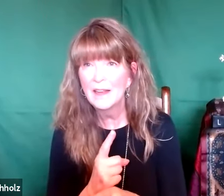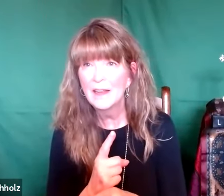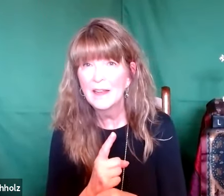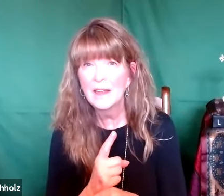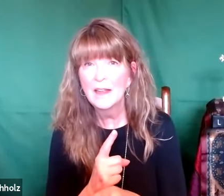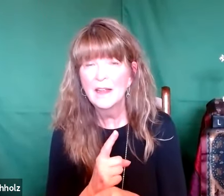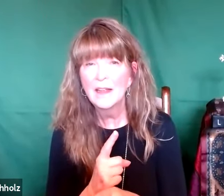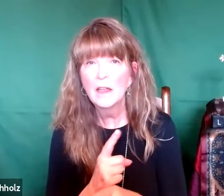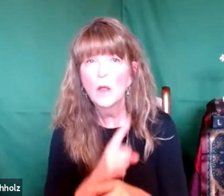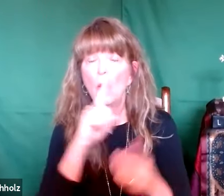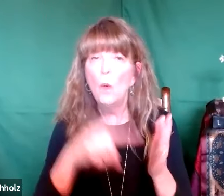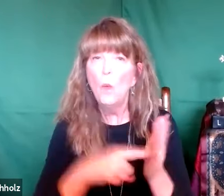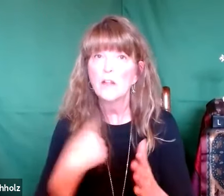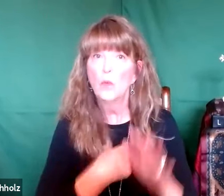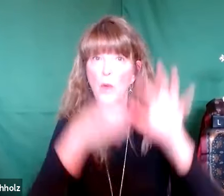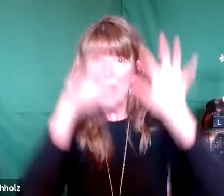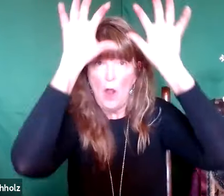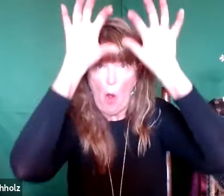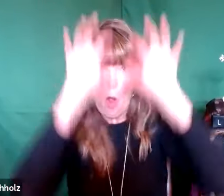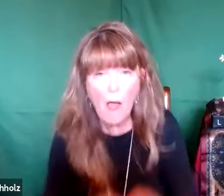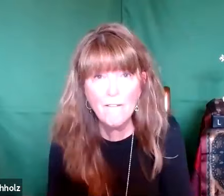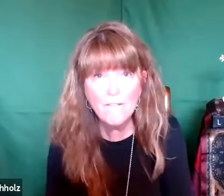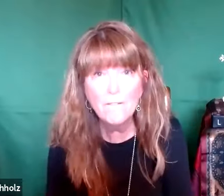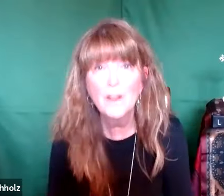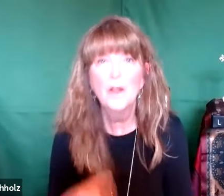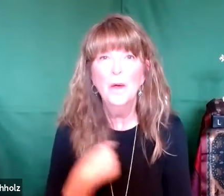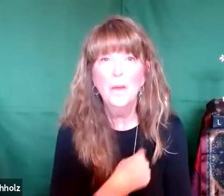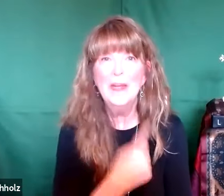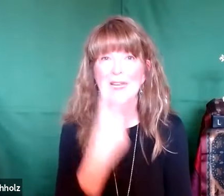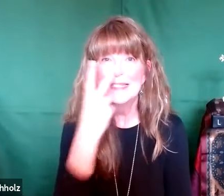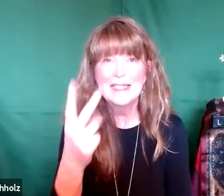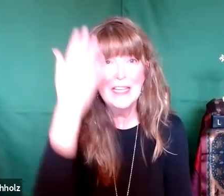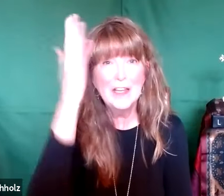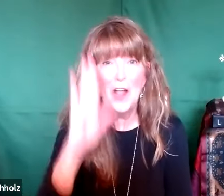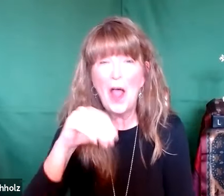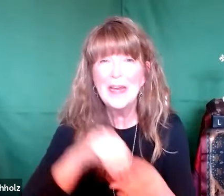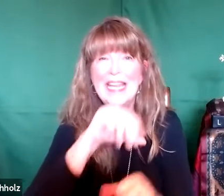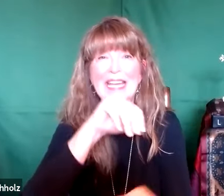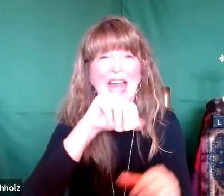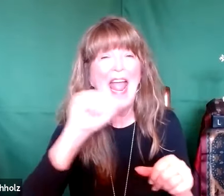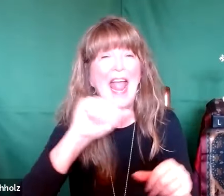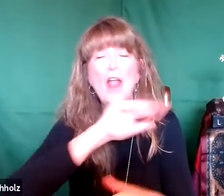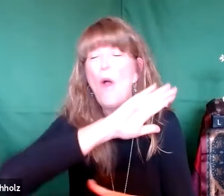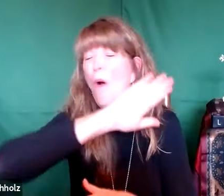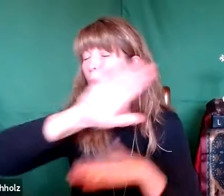what curtains we have. And once we take those curtains down, we will see God